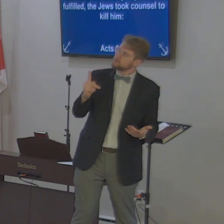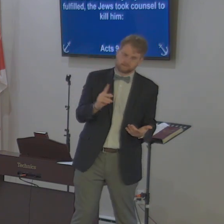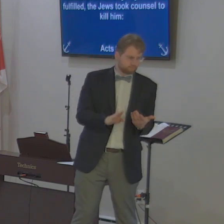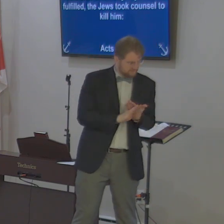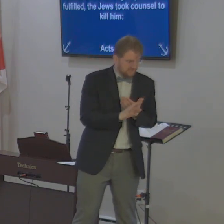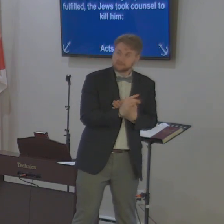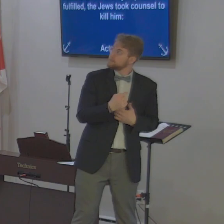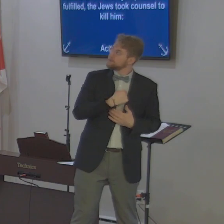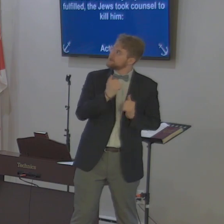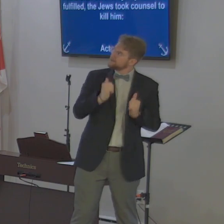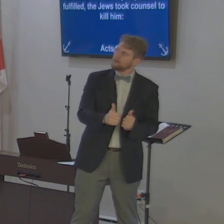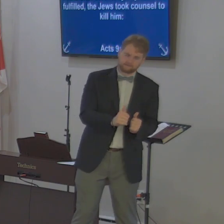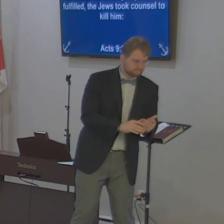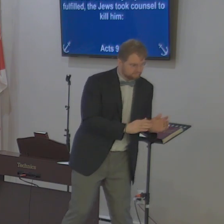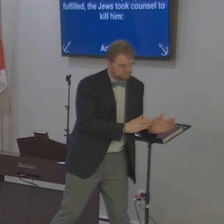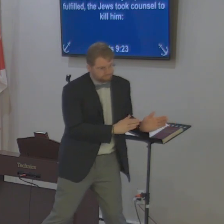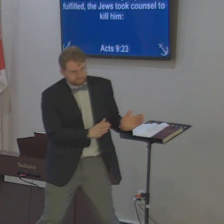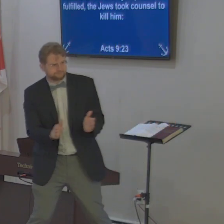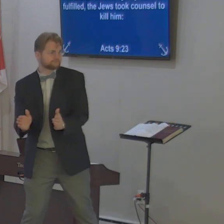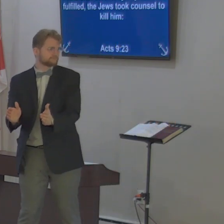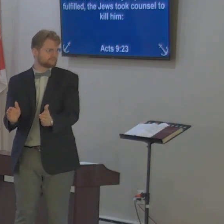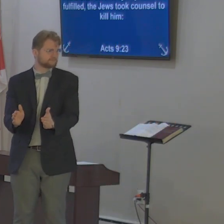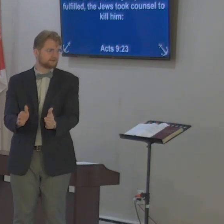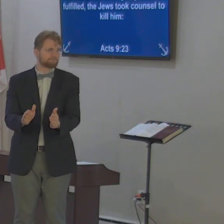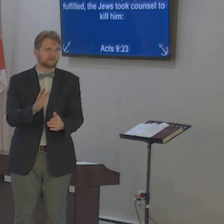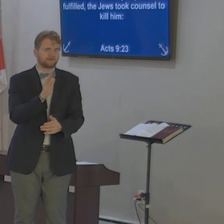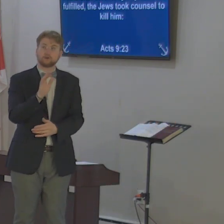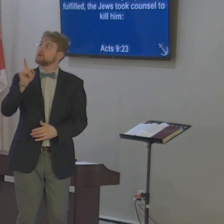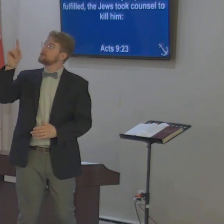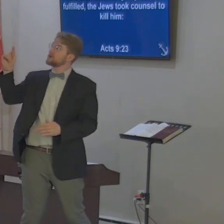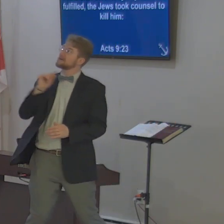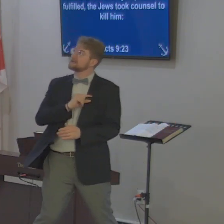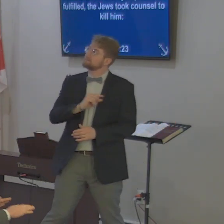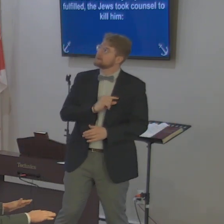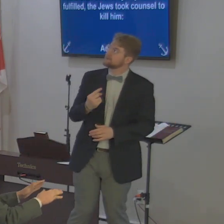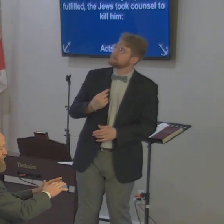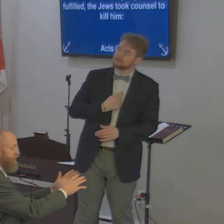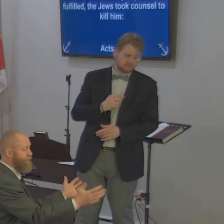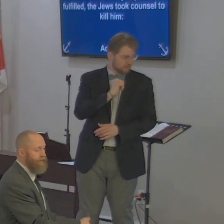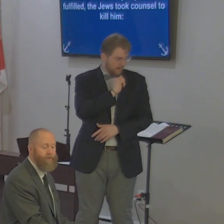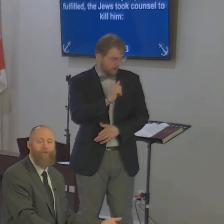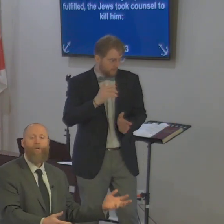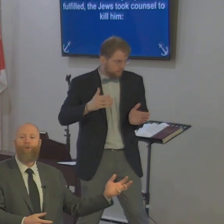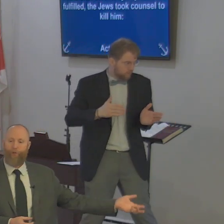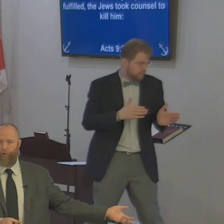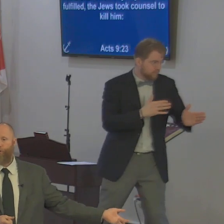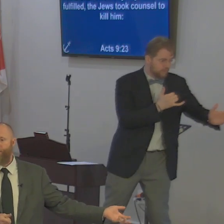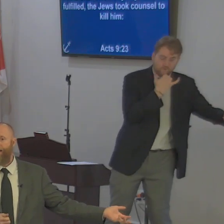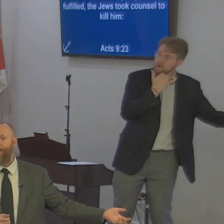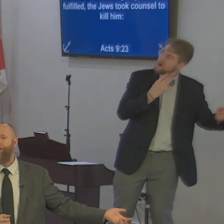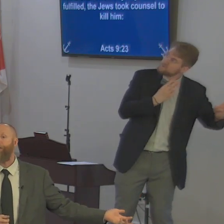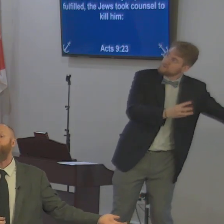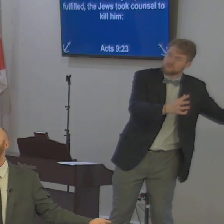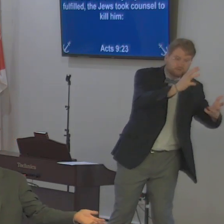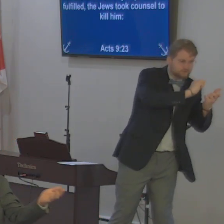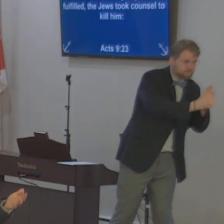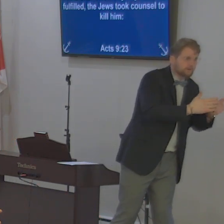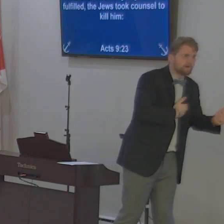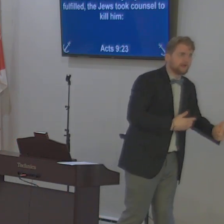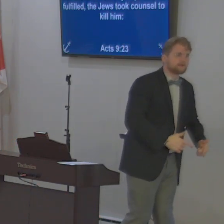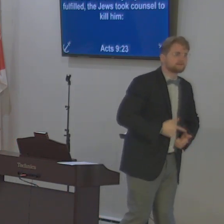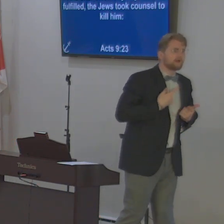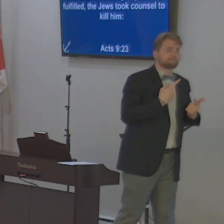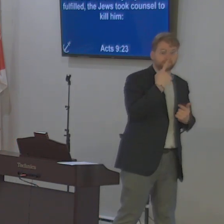Protect me. You're convicting me so that I don't go down area of sinfulness to destroy my life, because